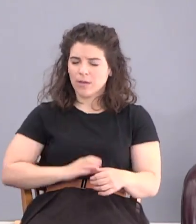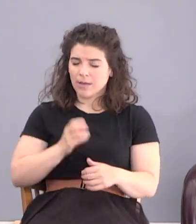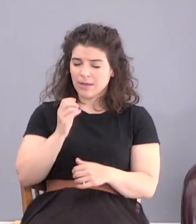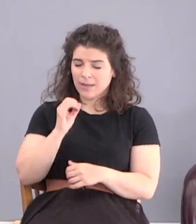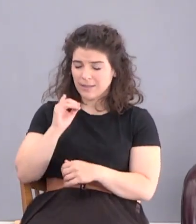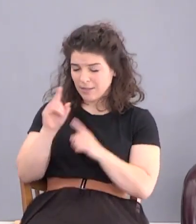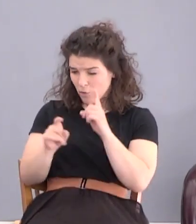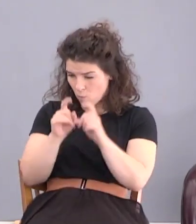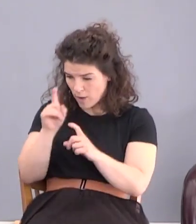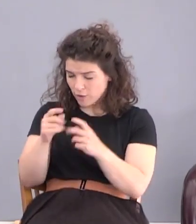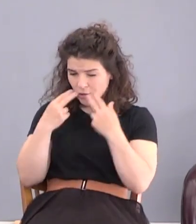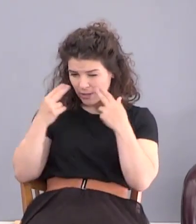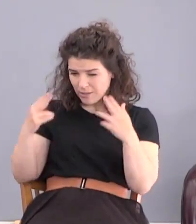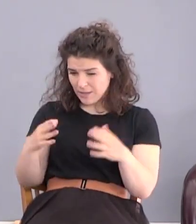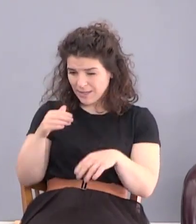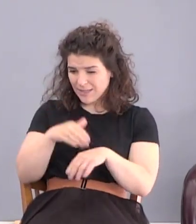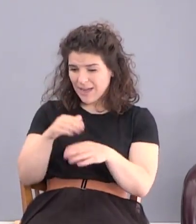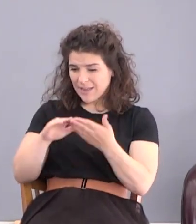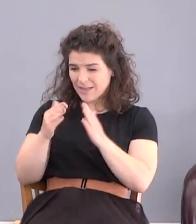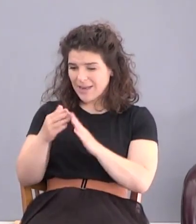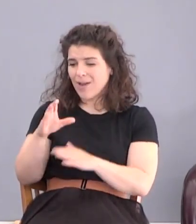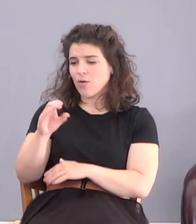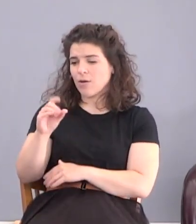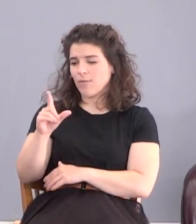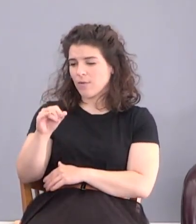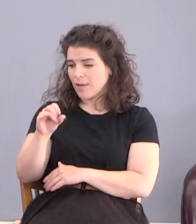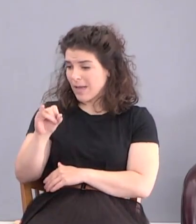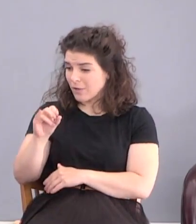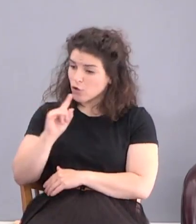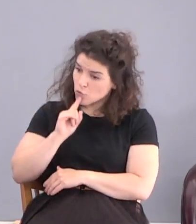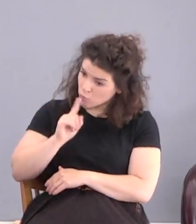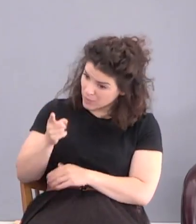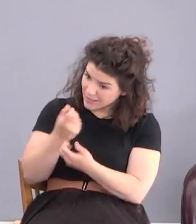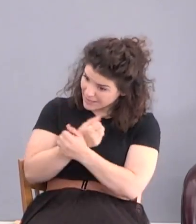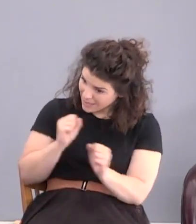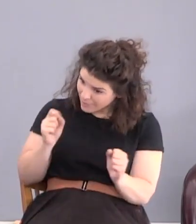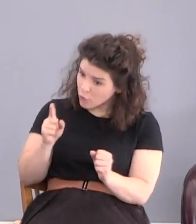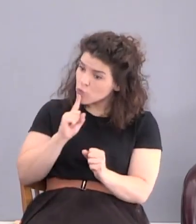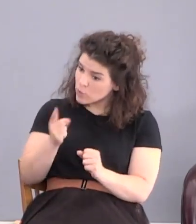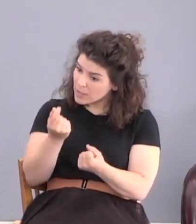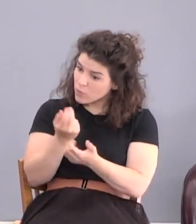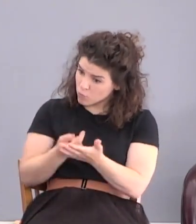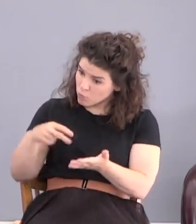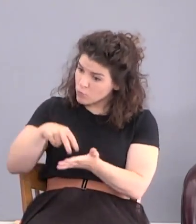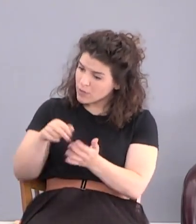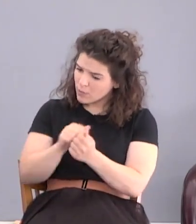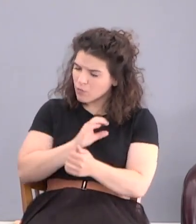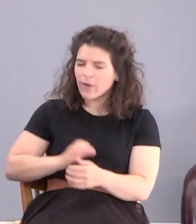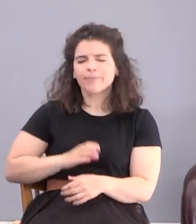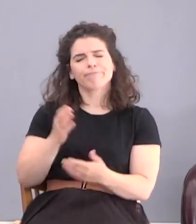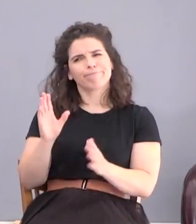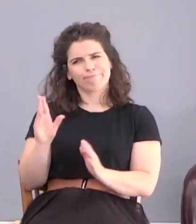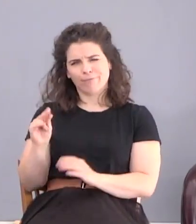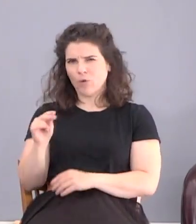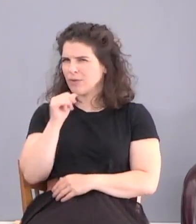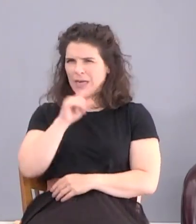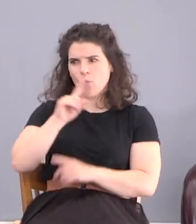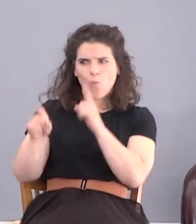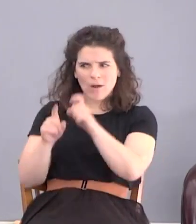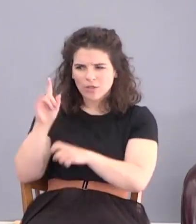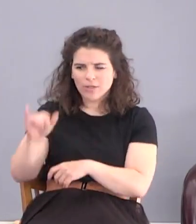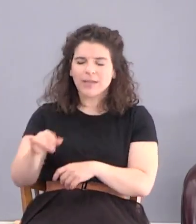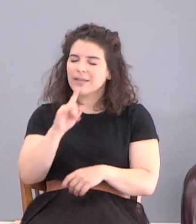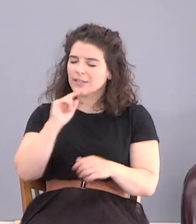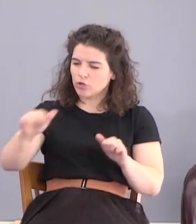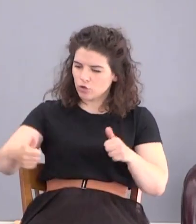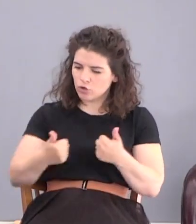risen with Christ? No, he's not questioning whether they're saved. What he's doing is he's challenging their thinking. He's saying, because we've gone through